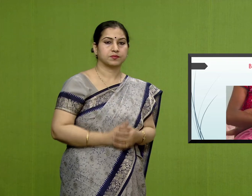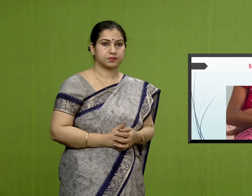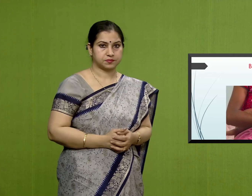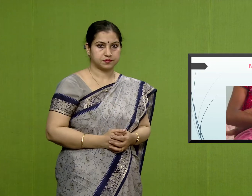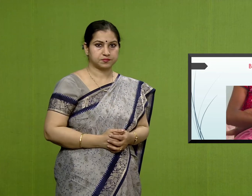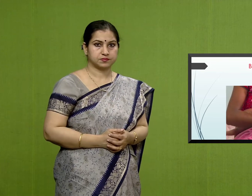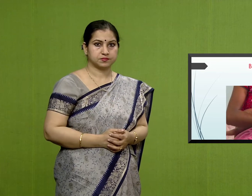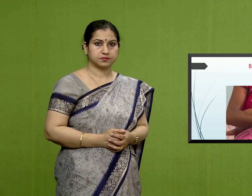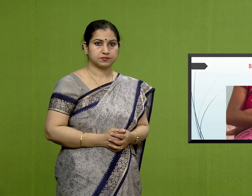reduced.